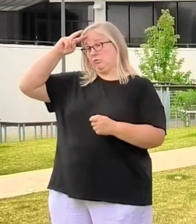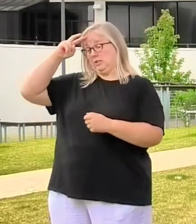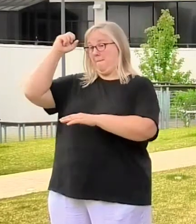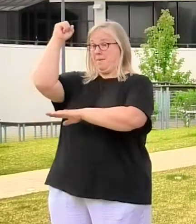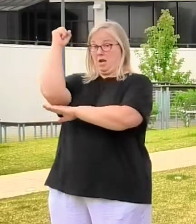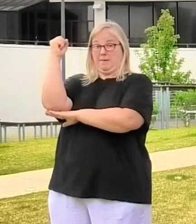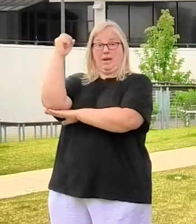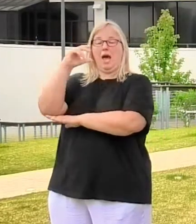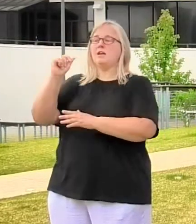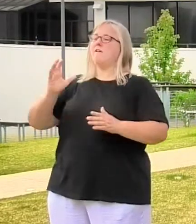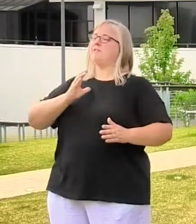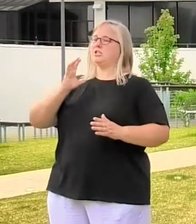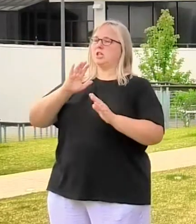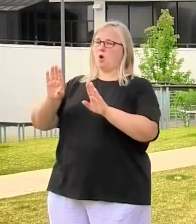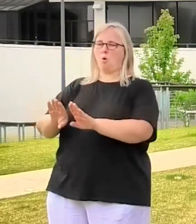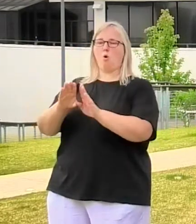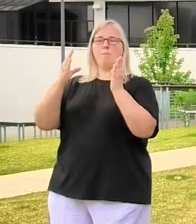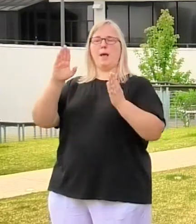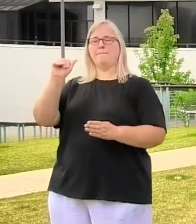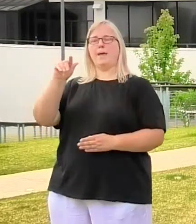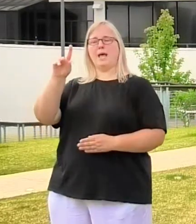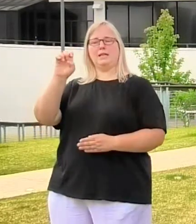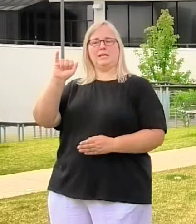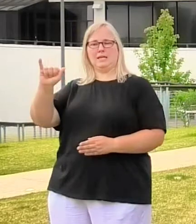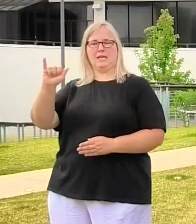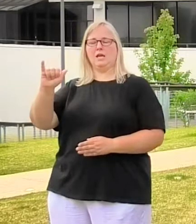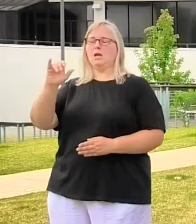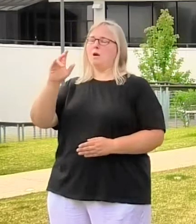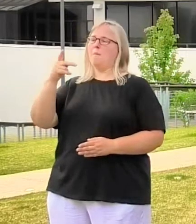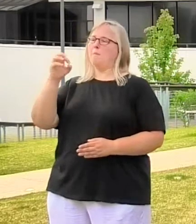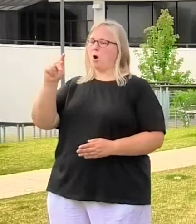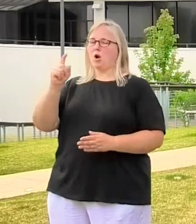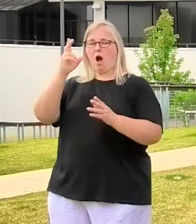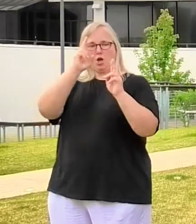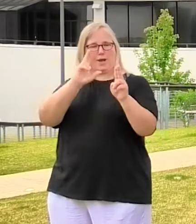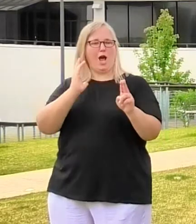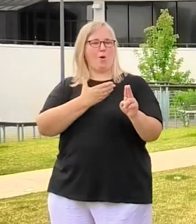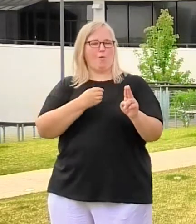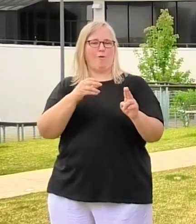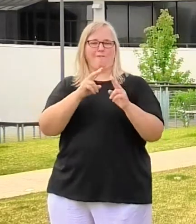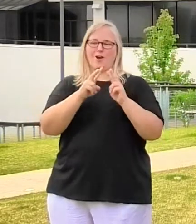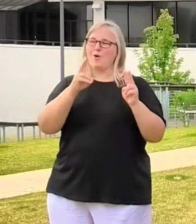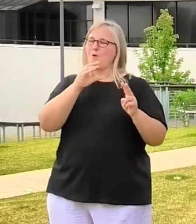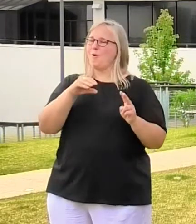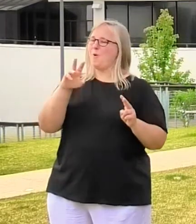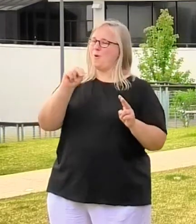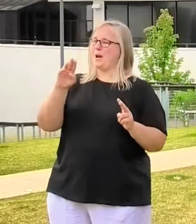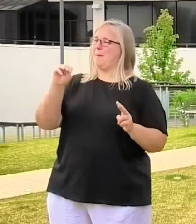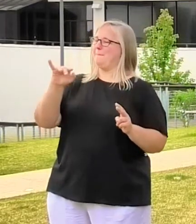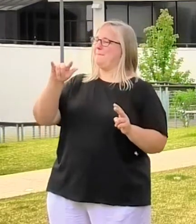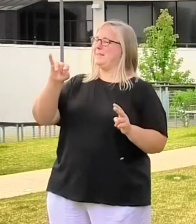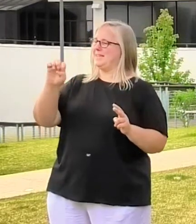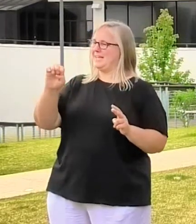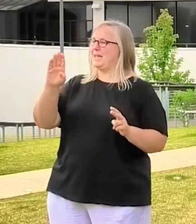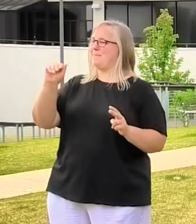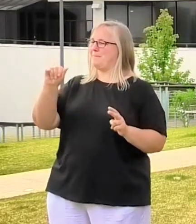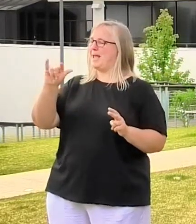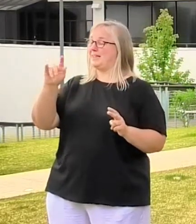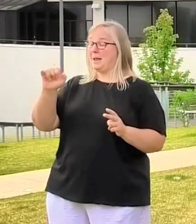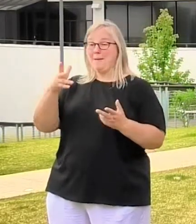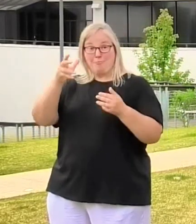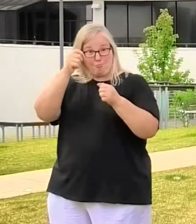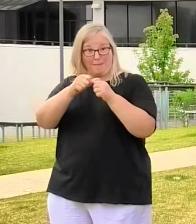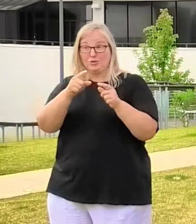officially open Bailey Park, honoring our very own Millie Bailey, who you may remember celebrated